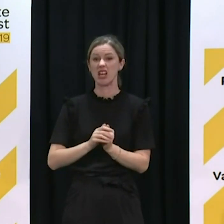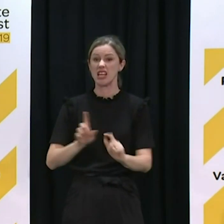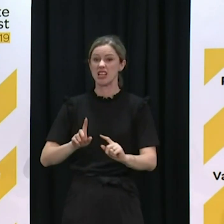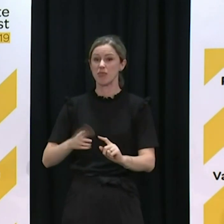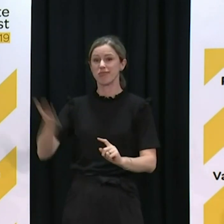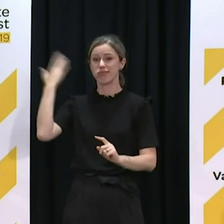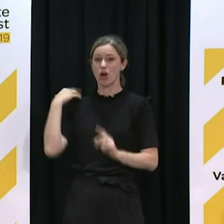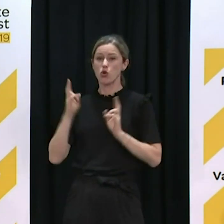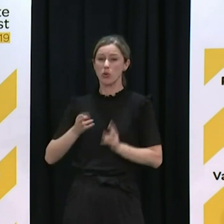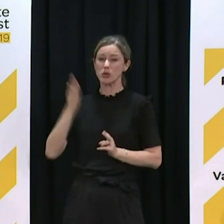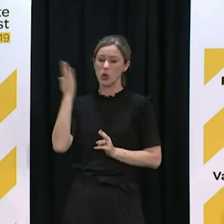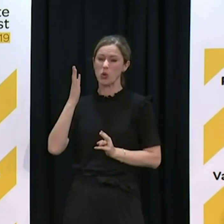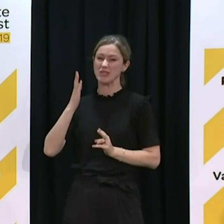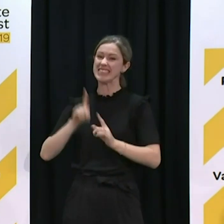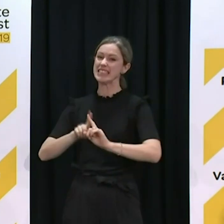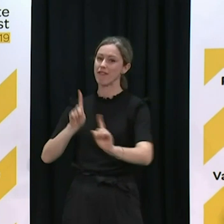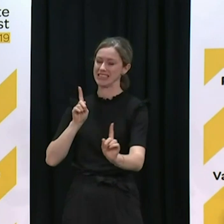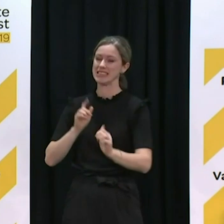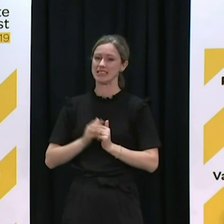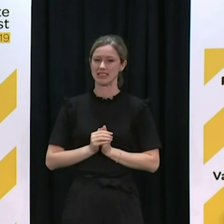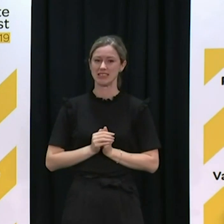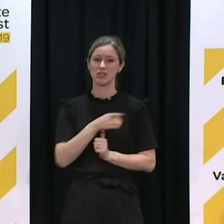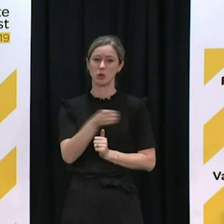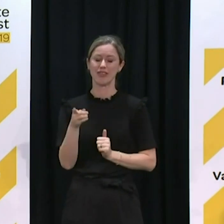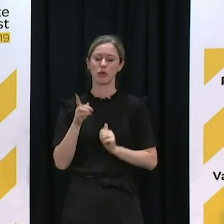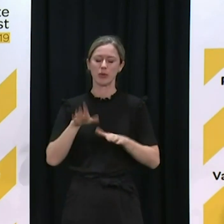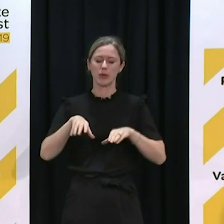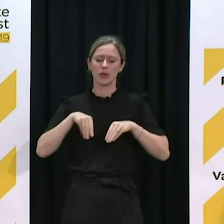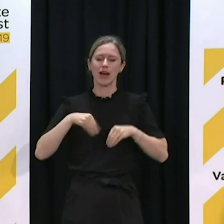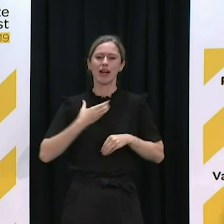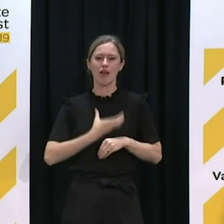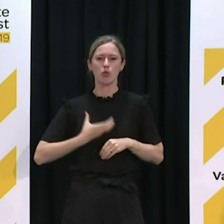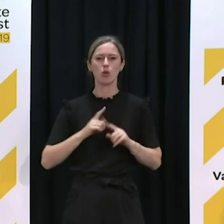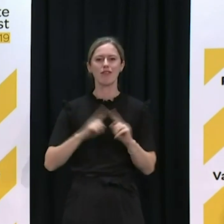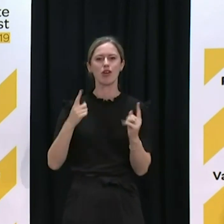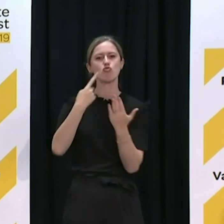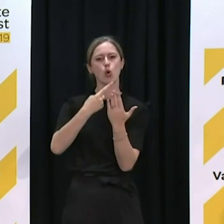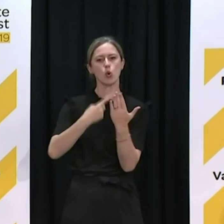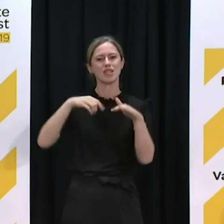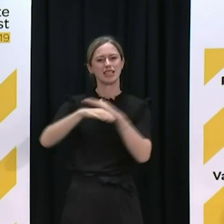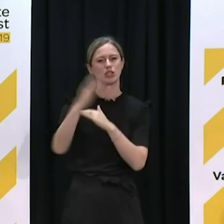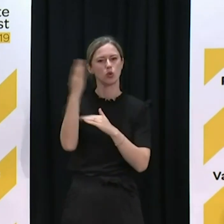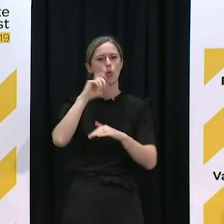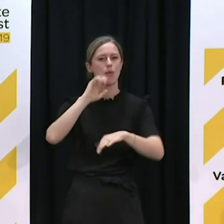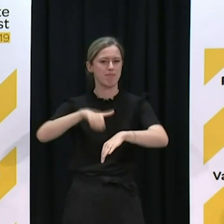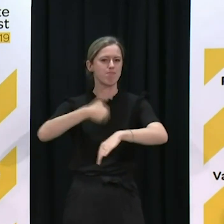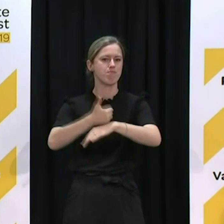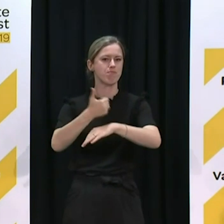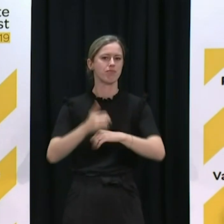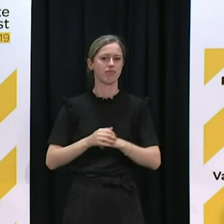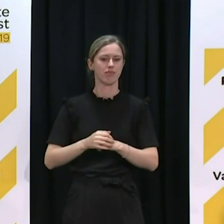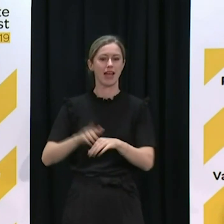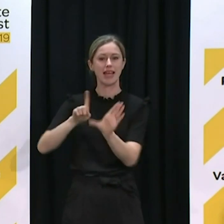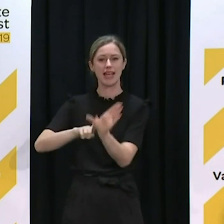to. We'll all need to become comfortable with the idea, and we'll all need to get used to public health measures that will now be in place. For